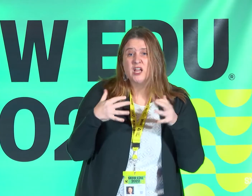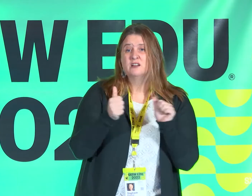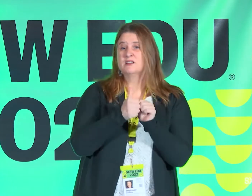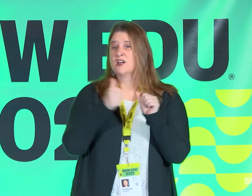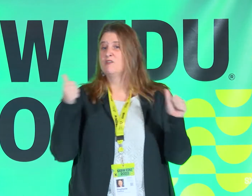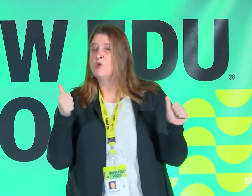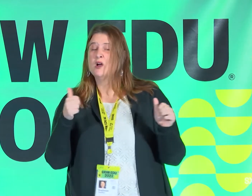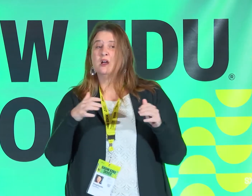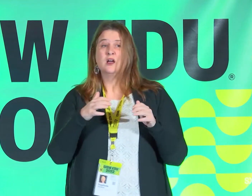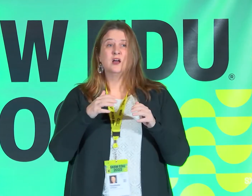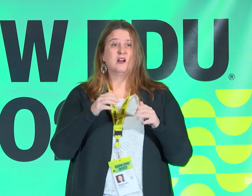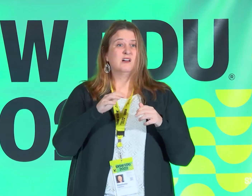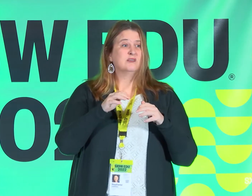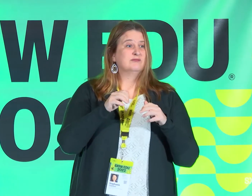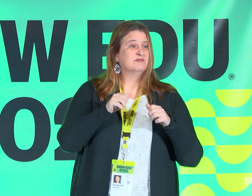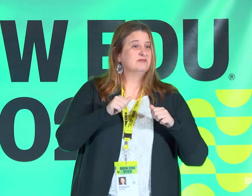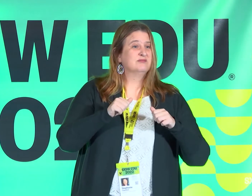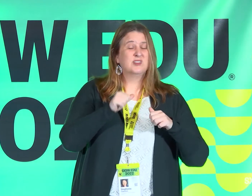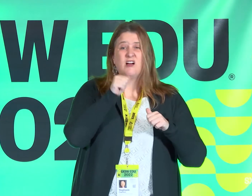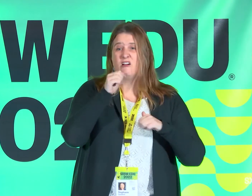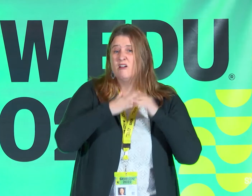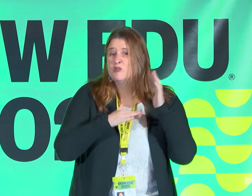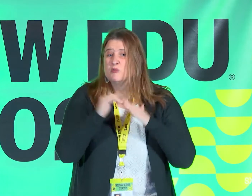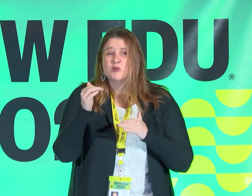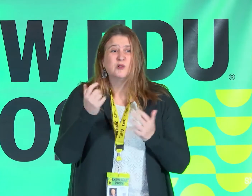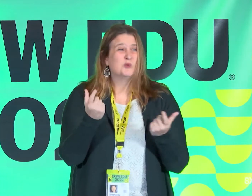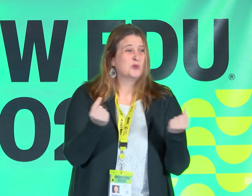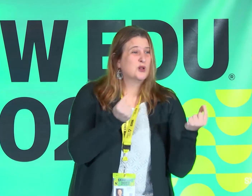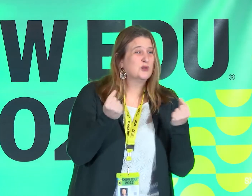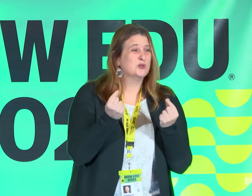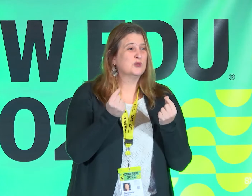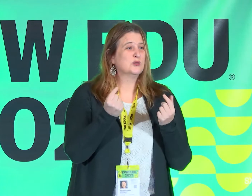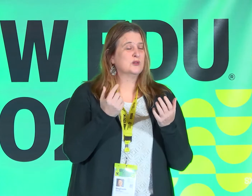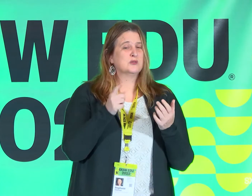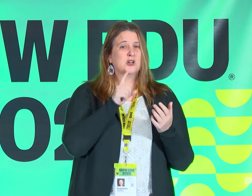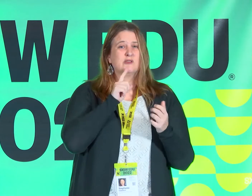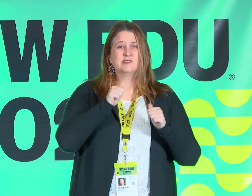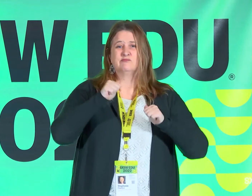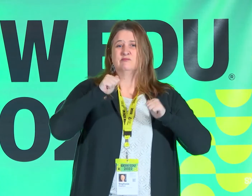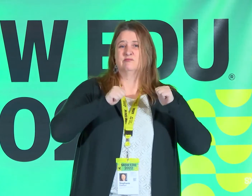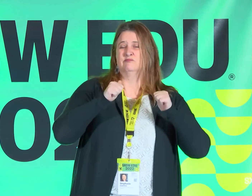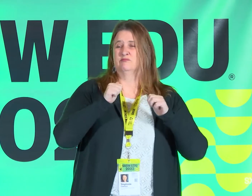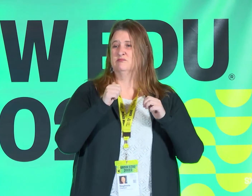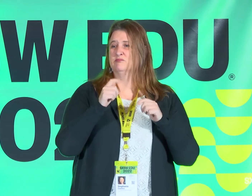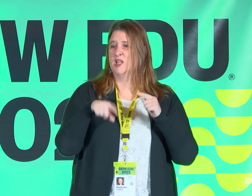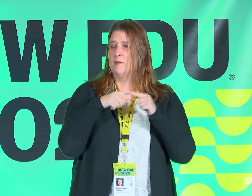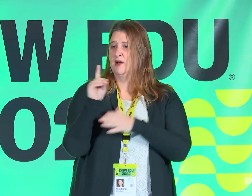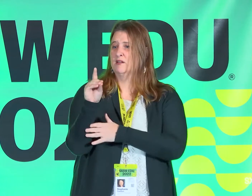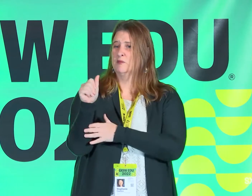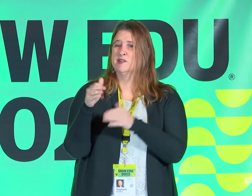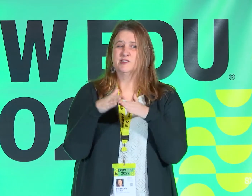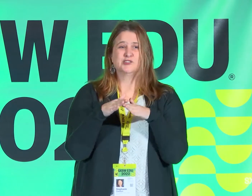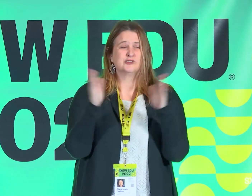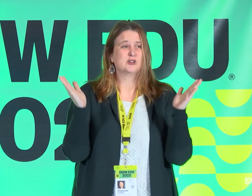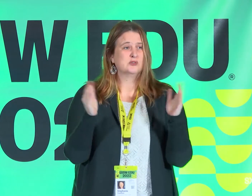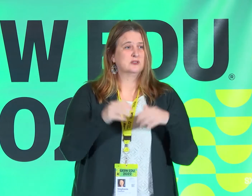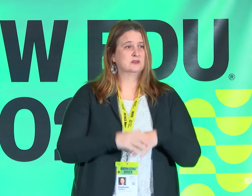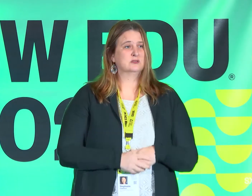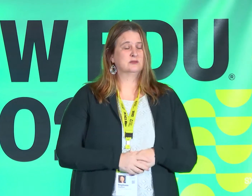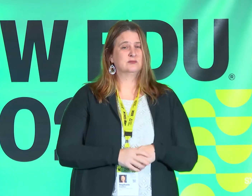often are afraid or avoid any interaction or are uncomfortable engaging with people with